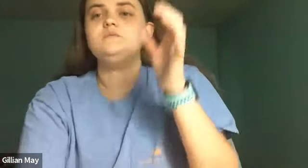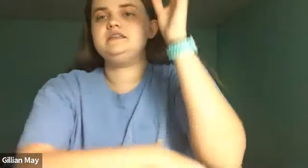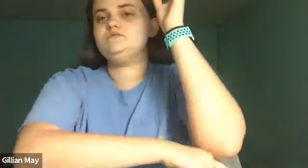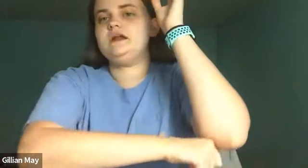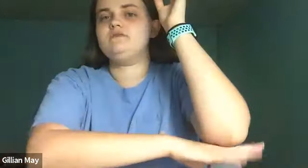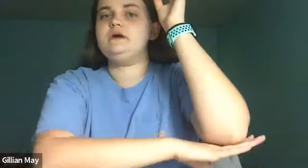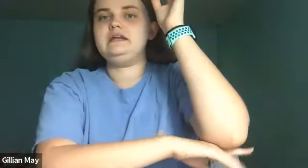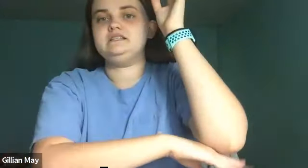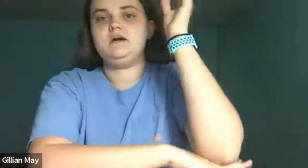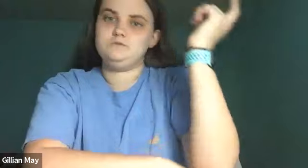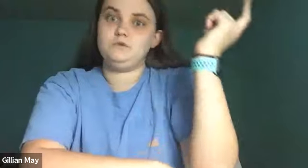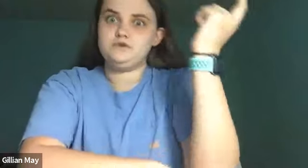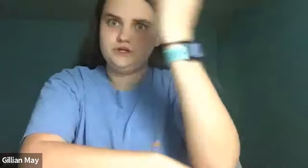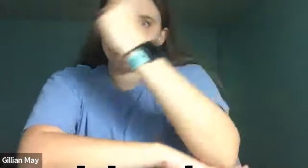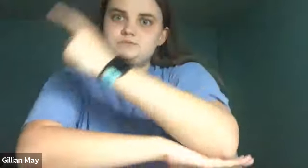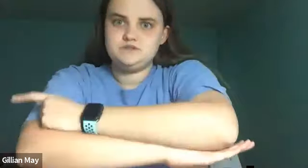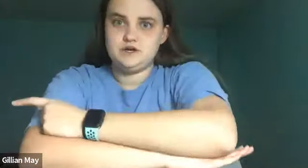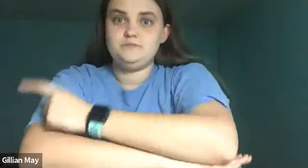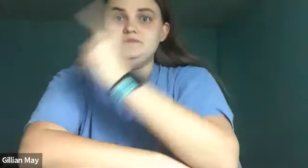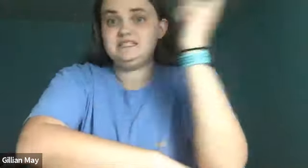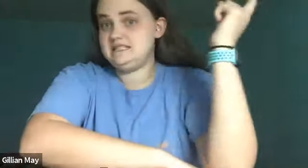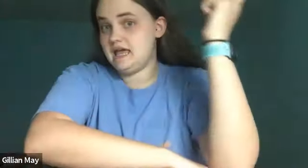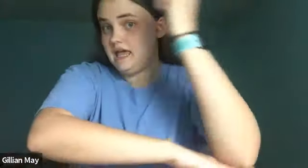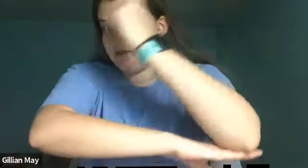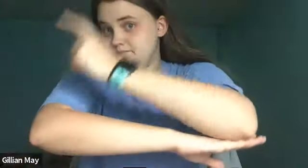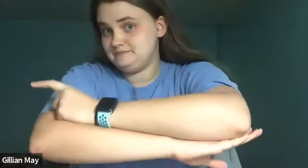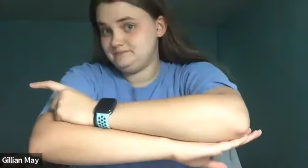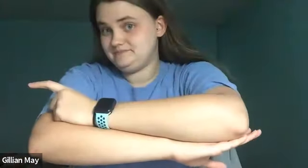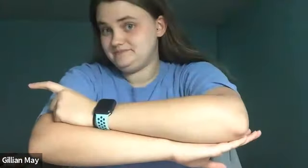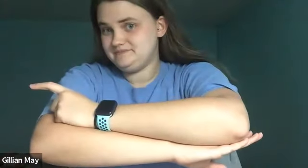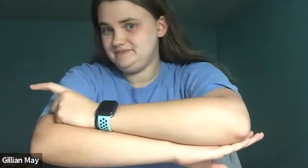way. It's whatever, again, is comfortable for you. So day.